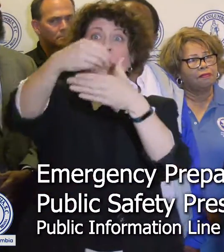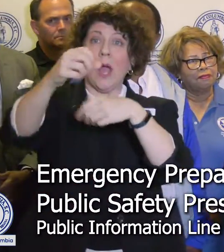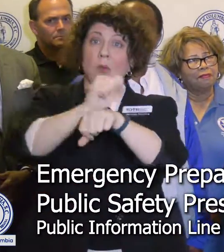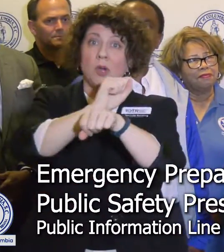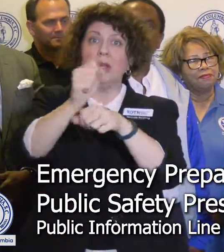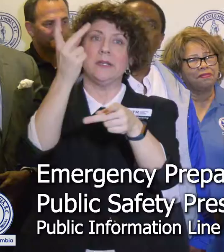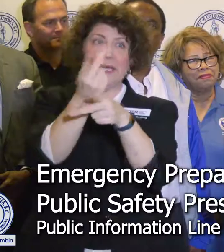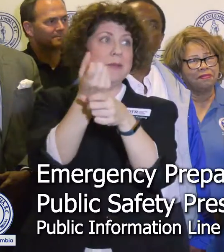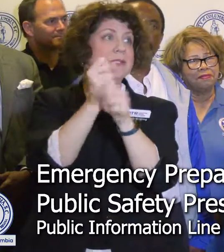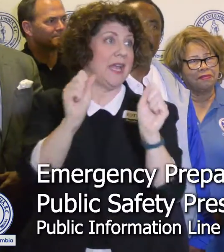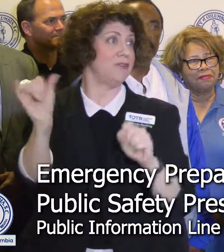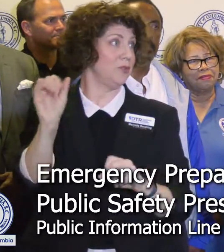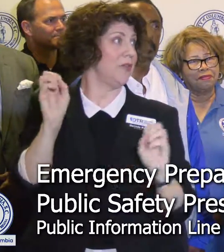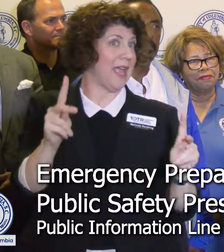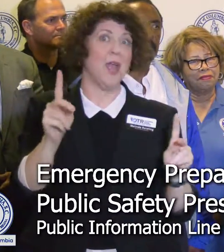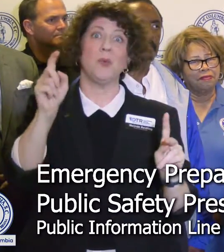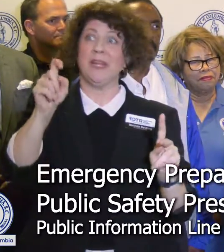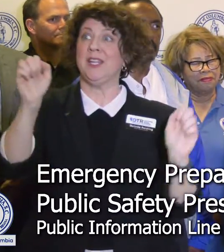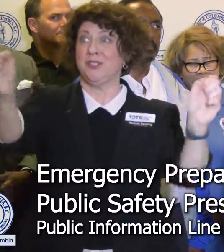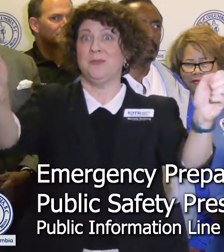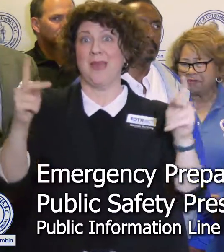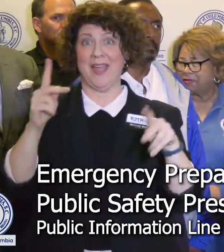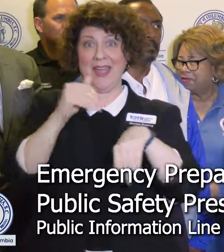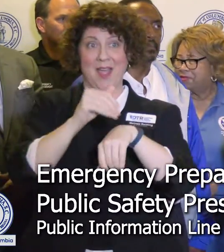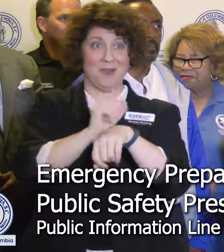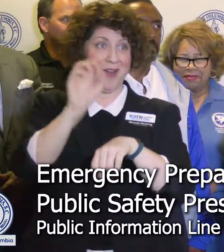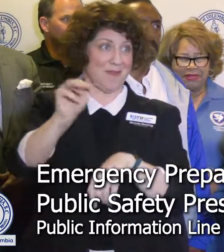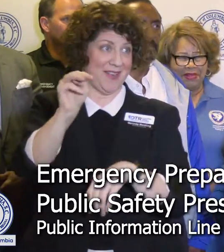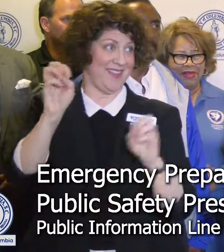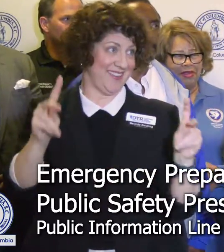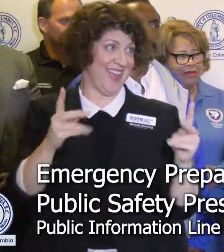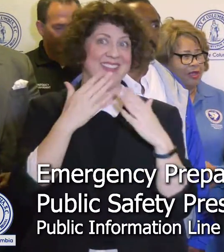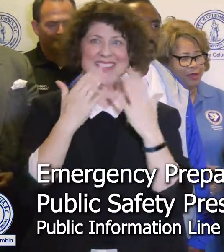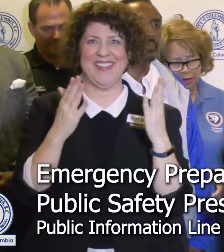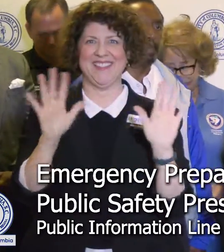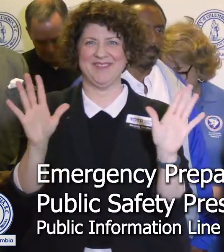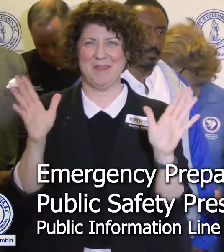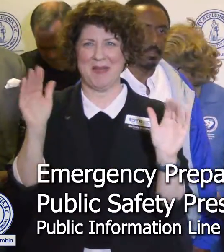safe too, all right? We need you back on the job on Monday too. Thank you. God bless. Thank you.